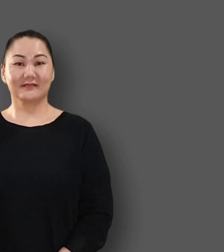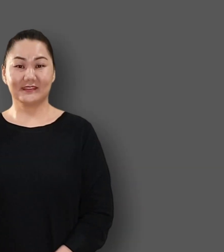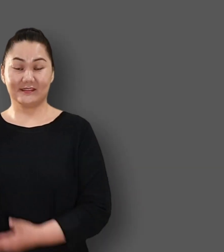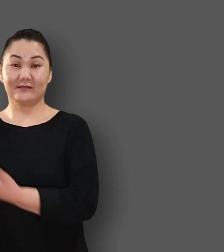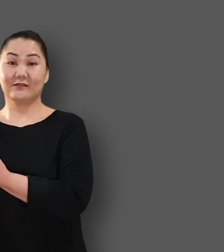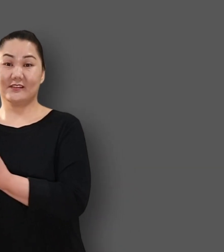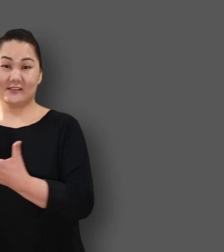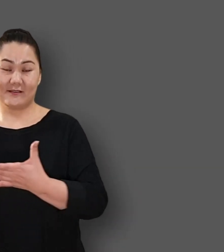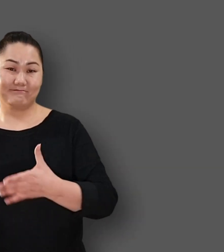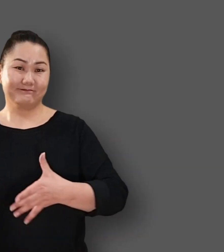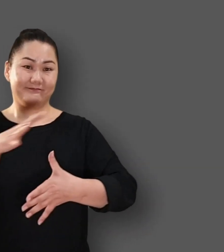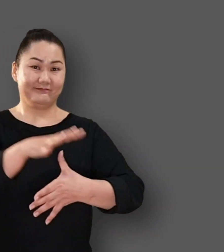Our priority areas.